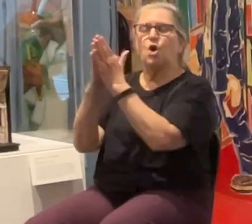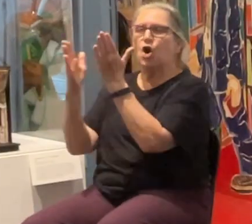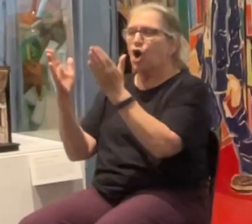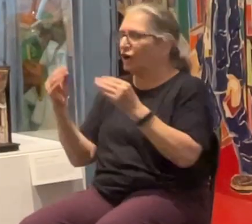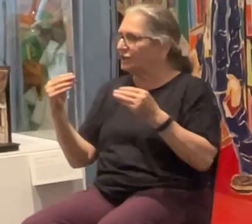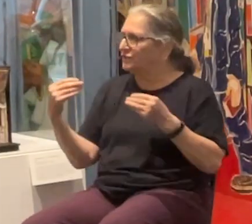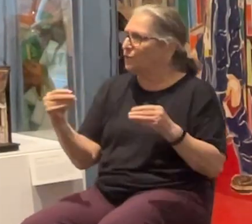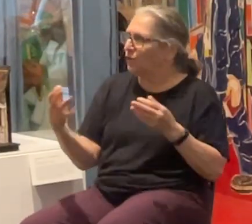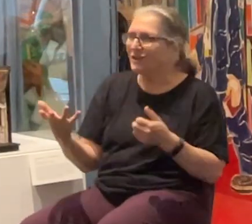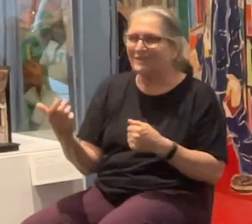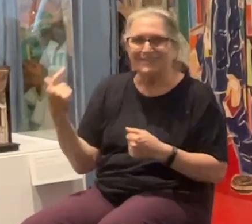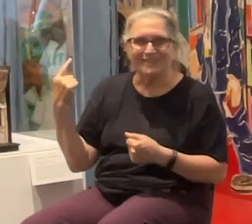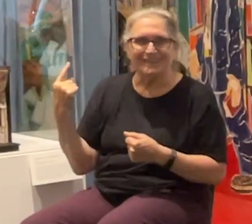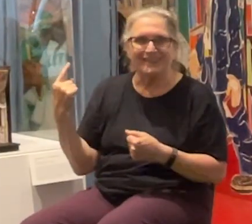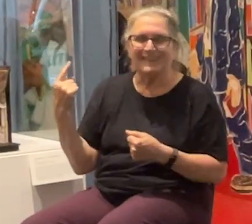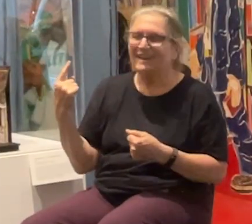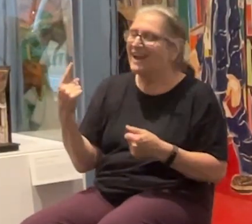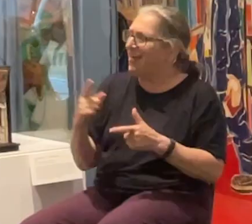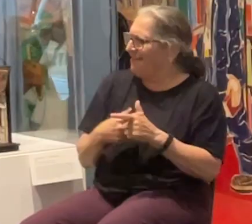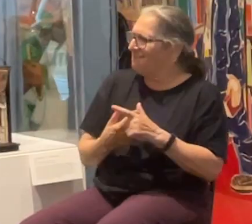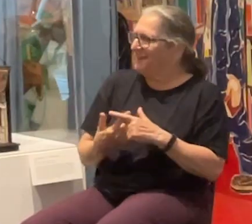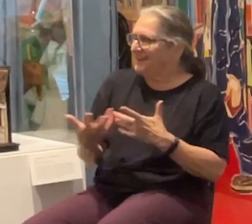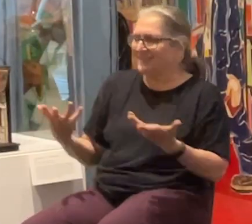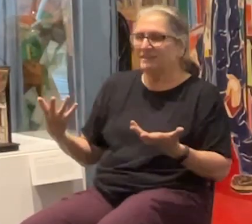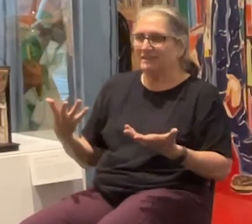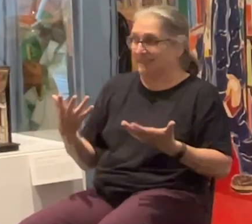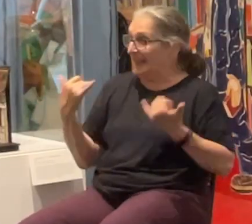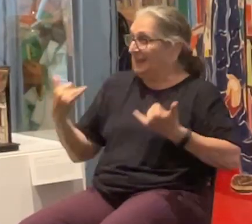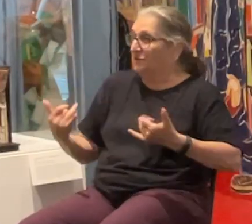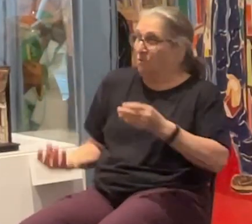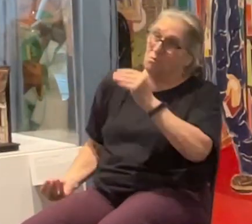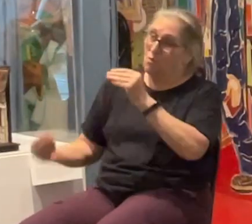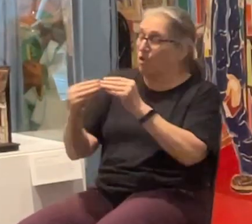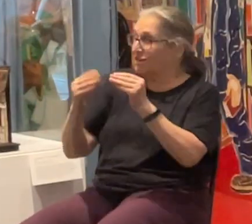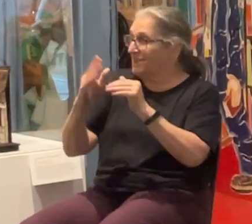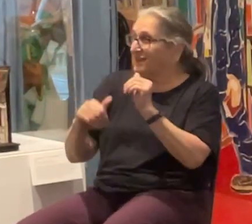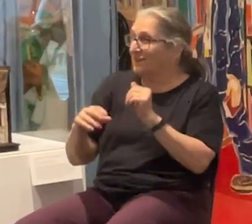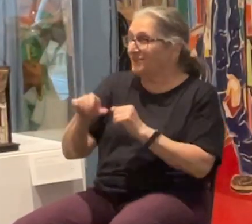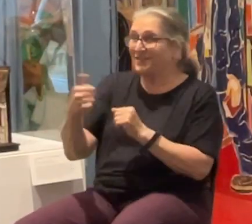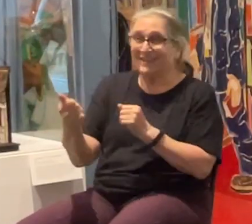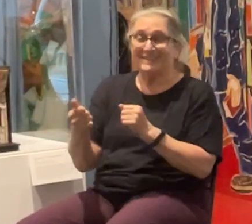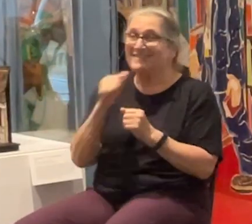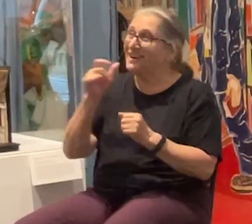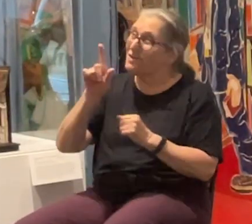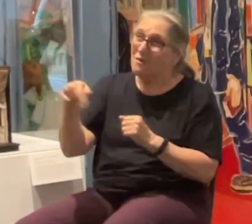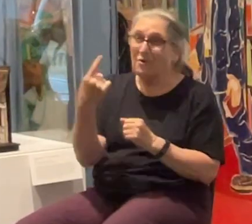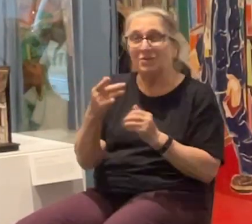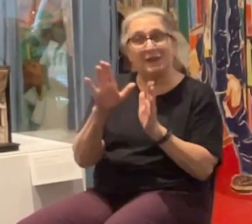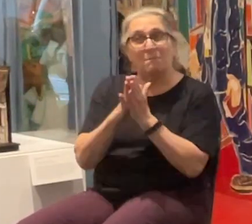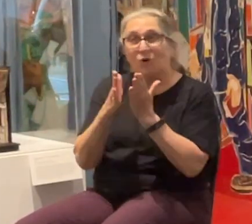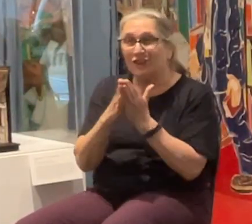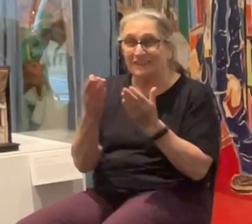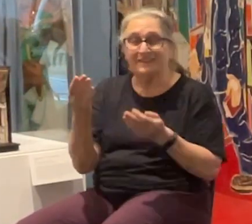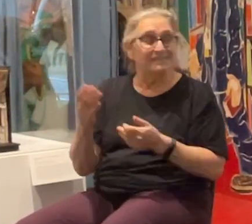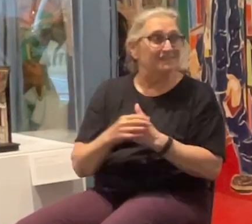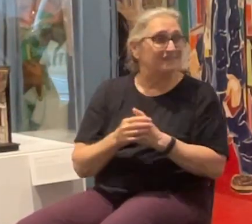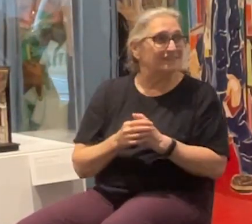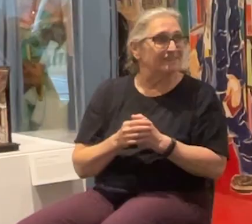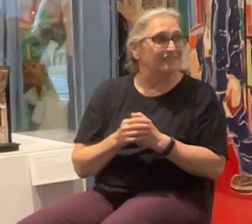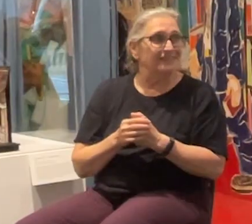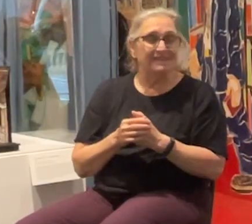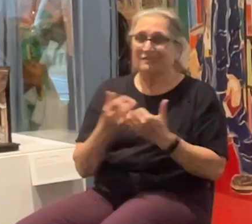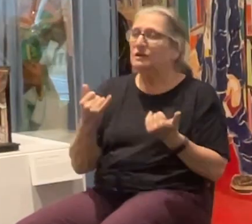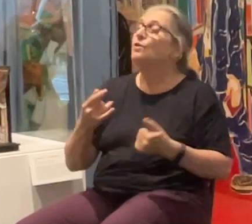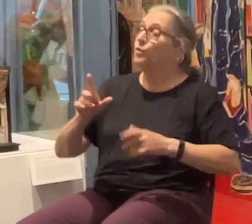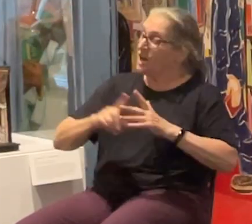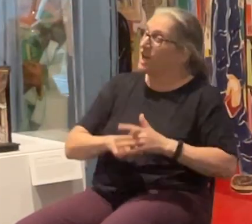art. Yeah. And now it's often more other stuff than books even. I think, when I started here,